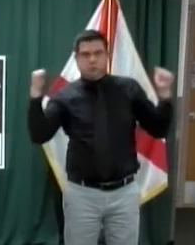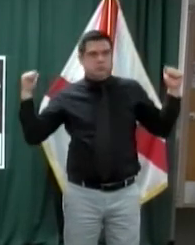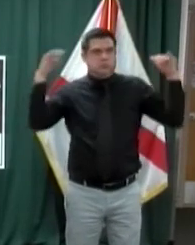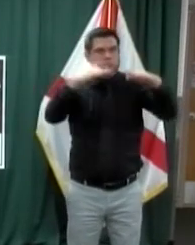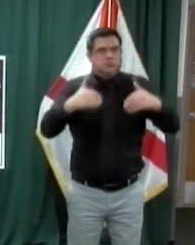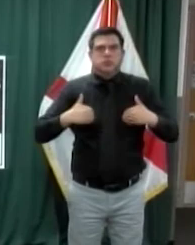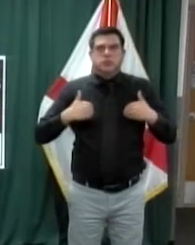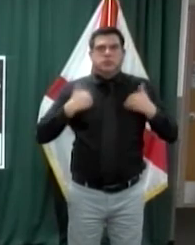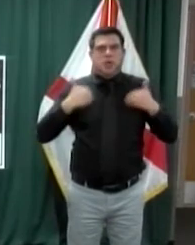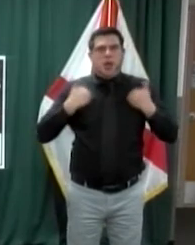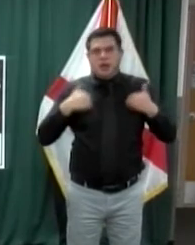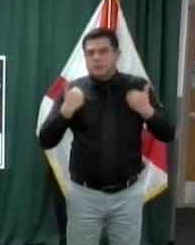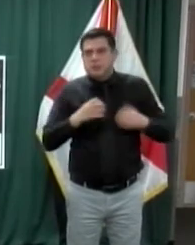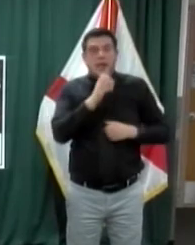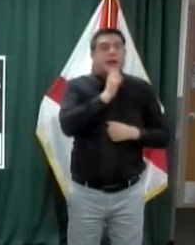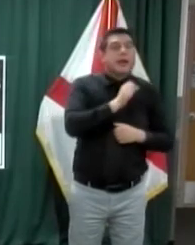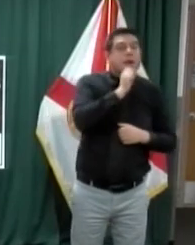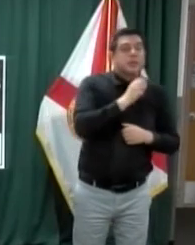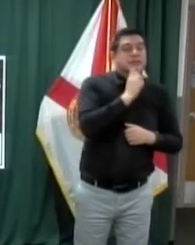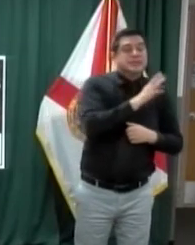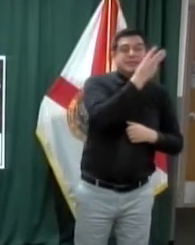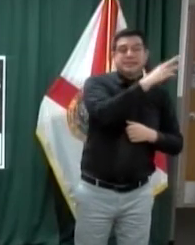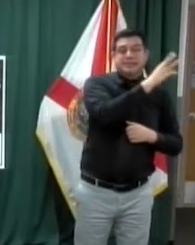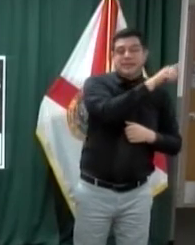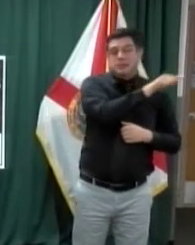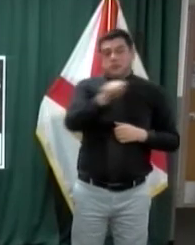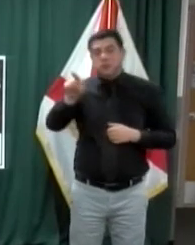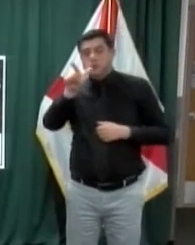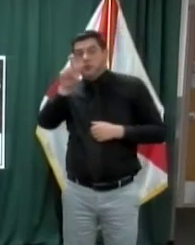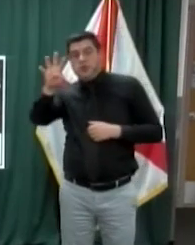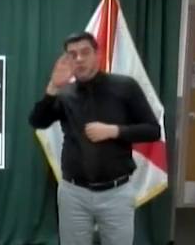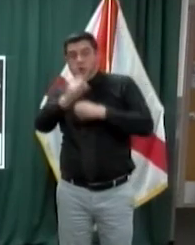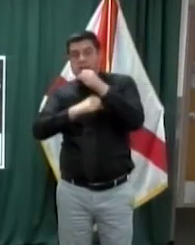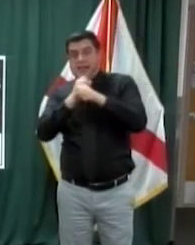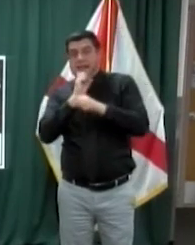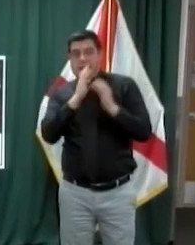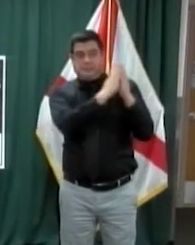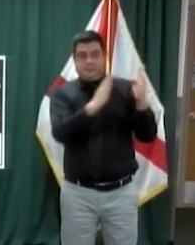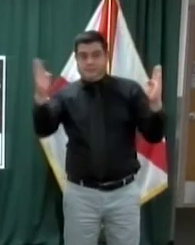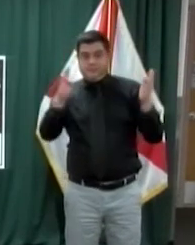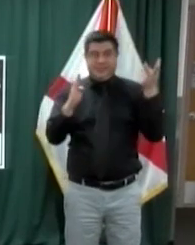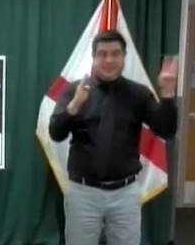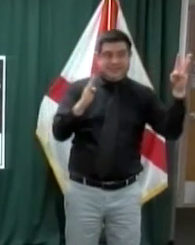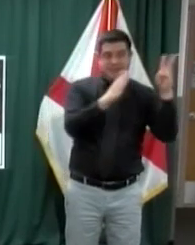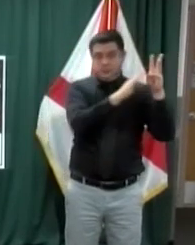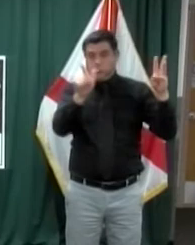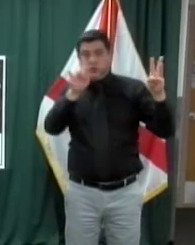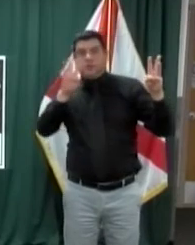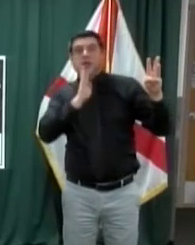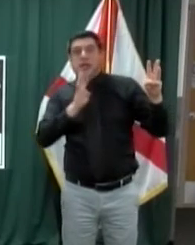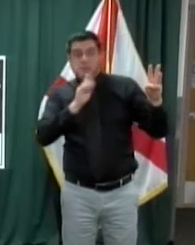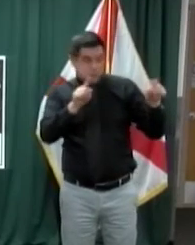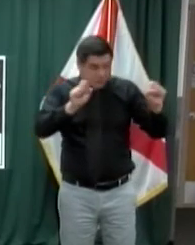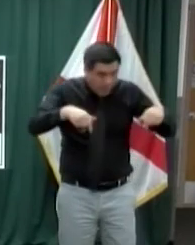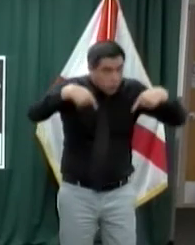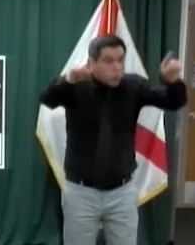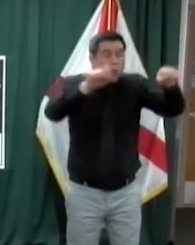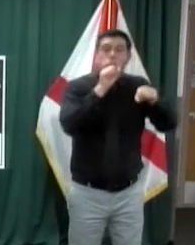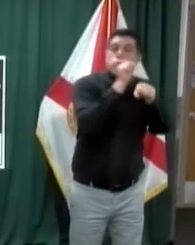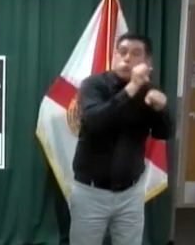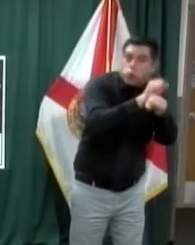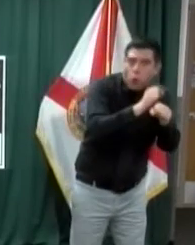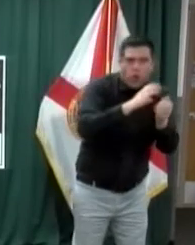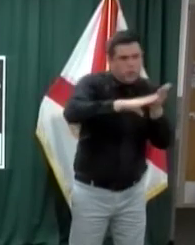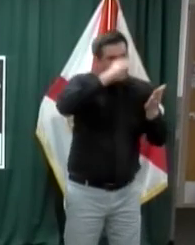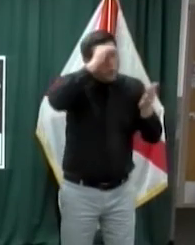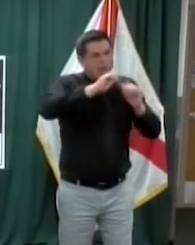people 16 to 24 years old to actually work and learn work skills. It's in partnership with our colleges and our tech